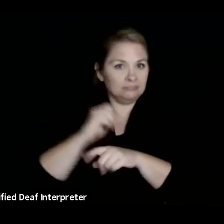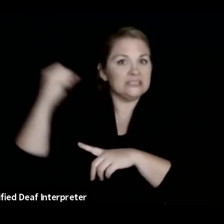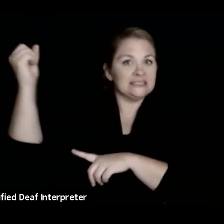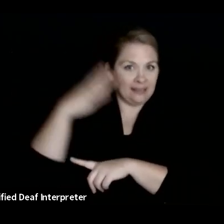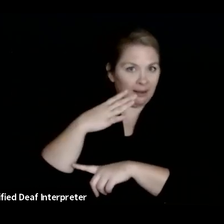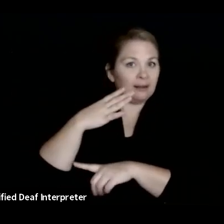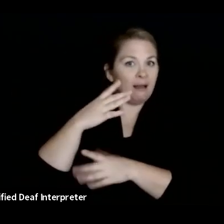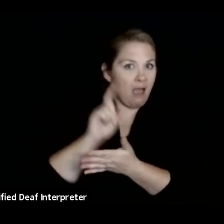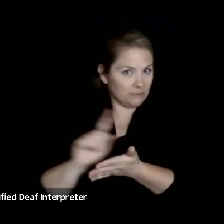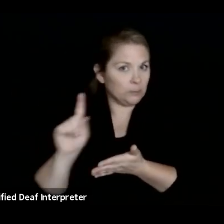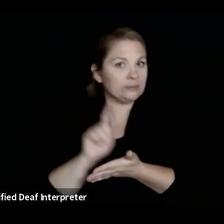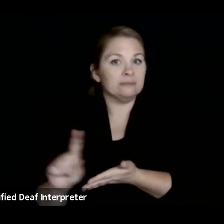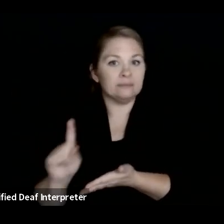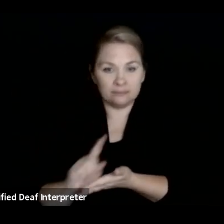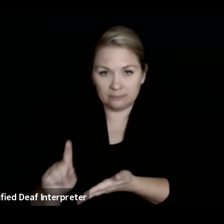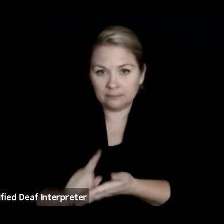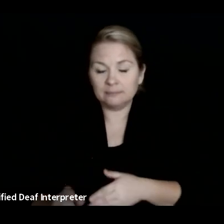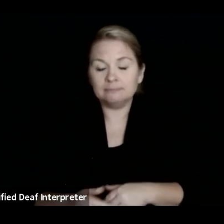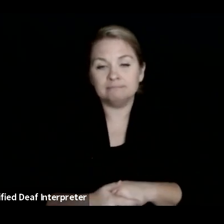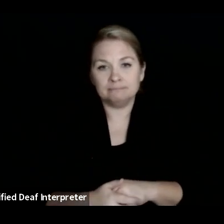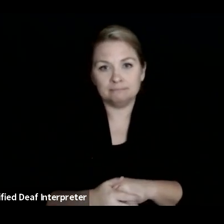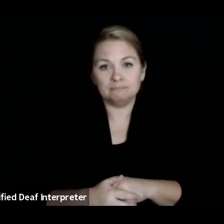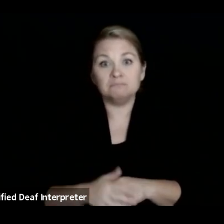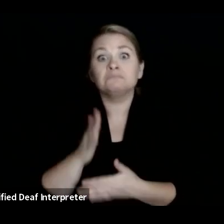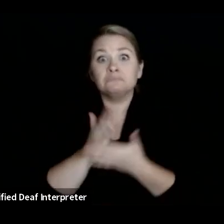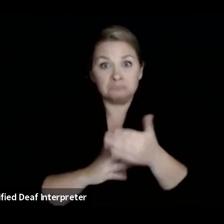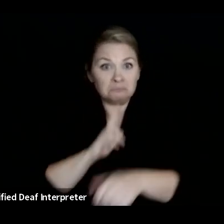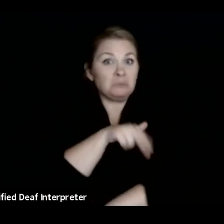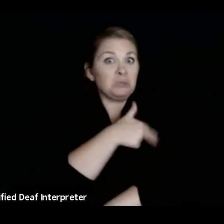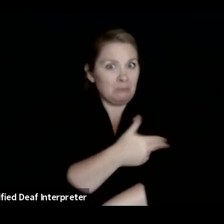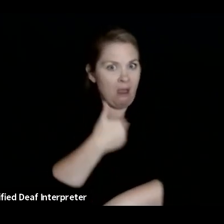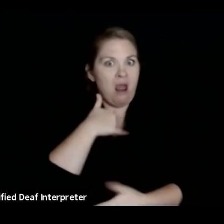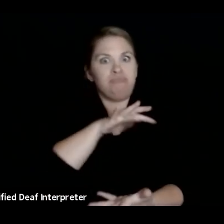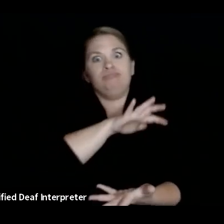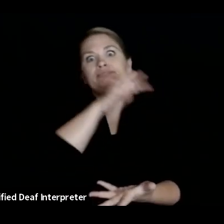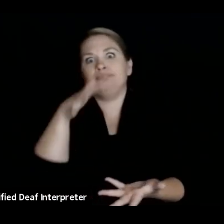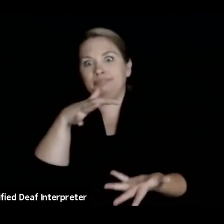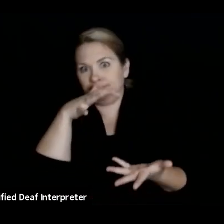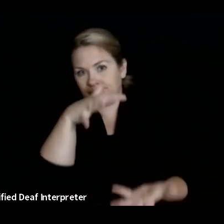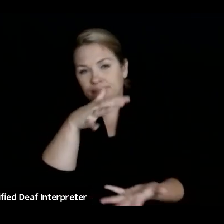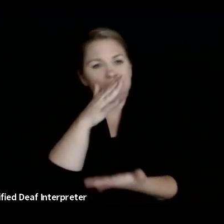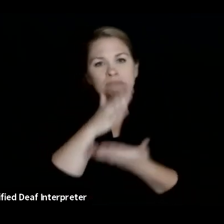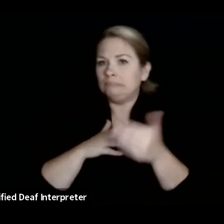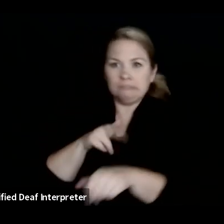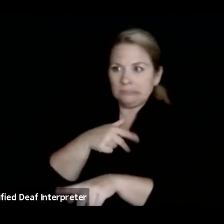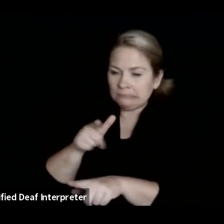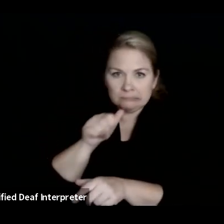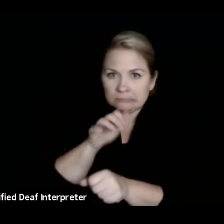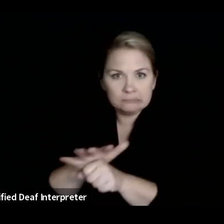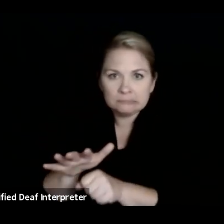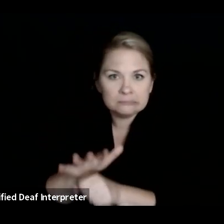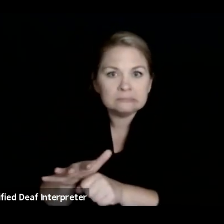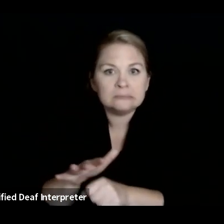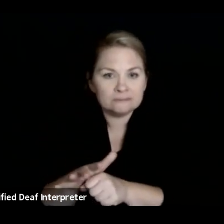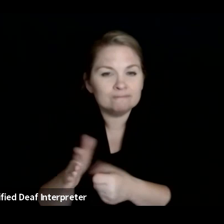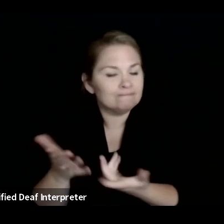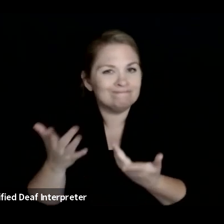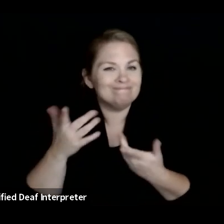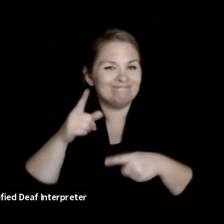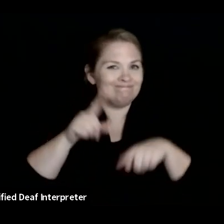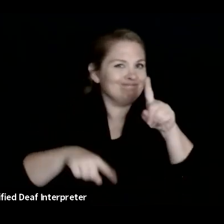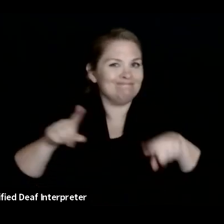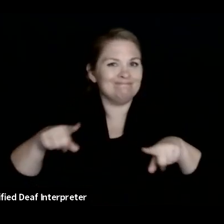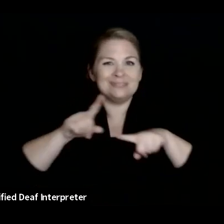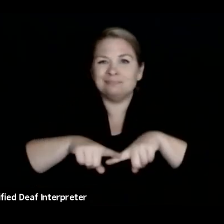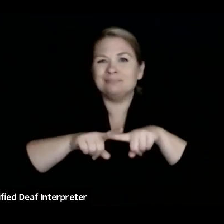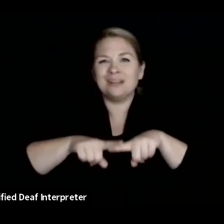stock than others just because of how they have received their shipments in the past and how many cases they've had recently. But we do